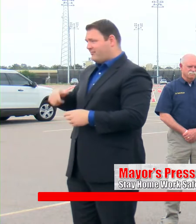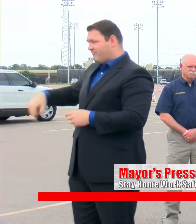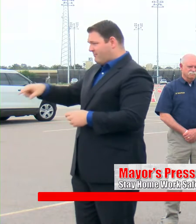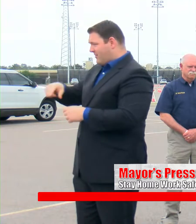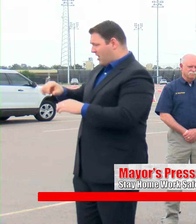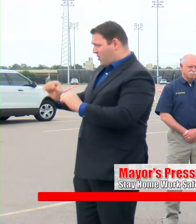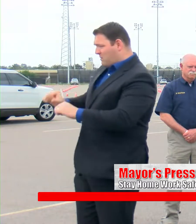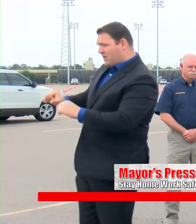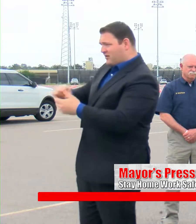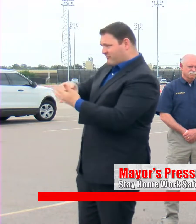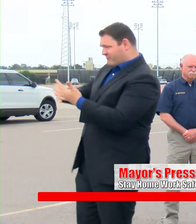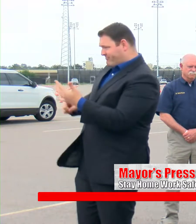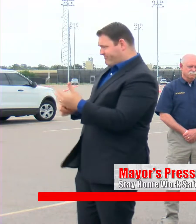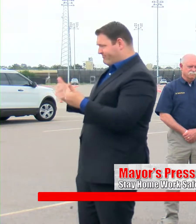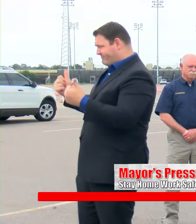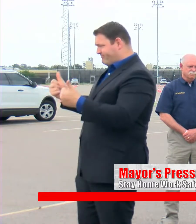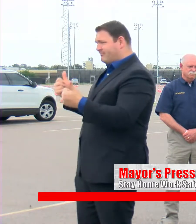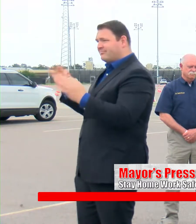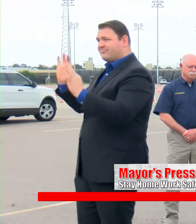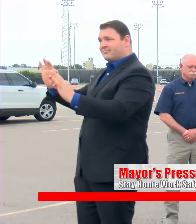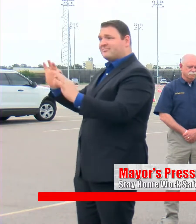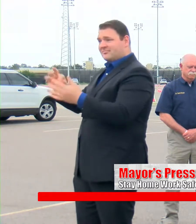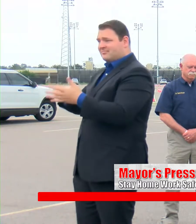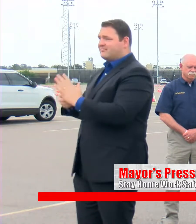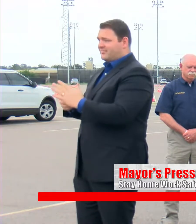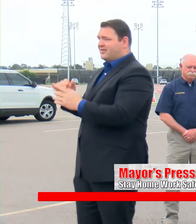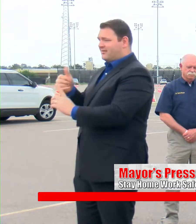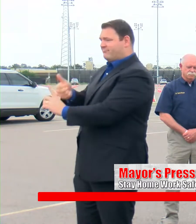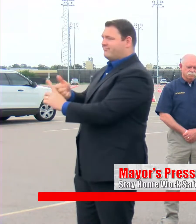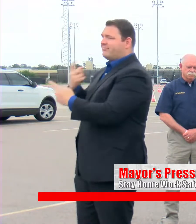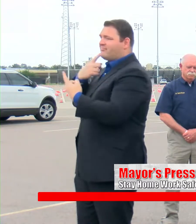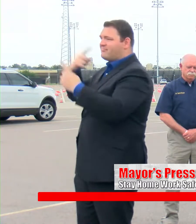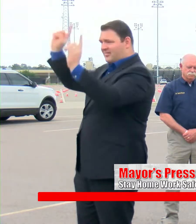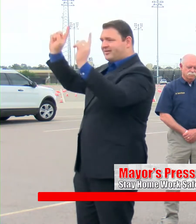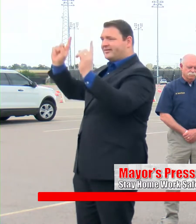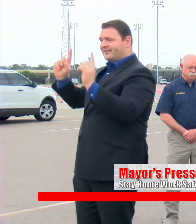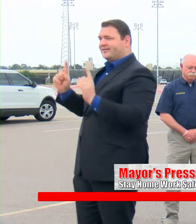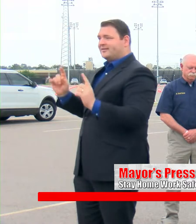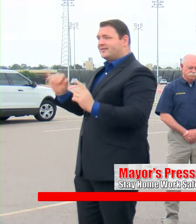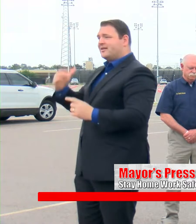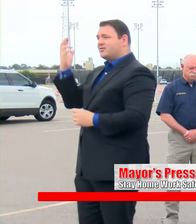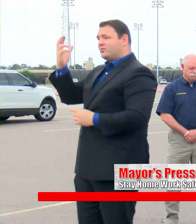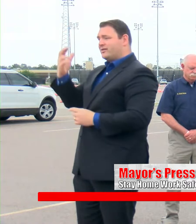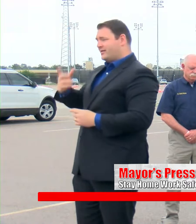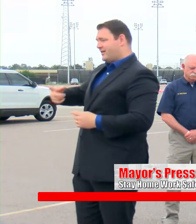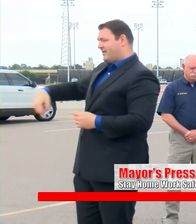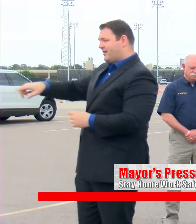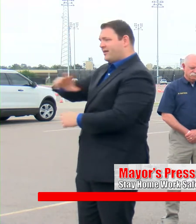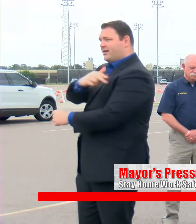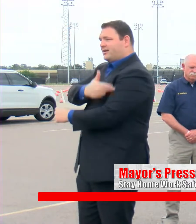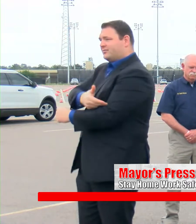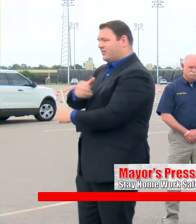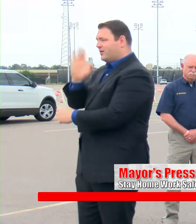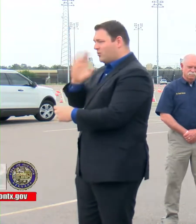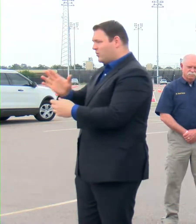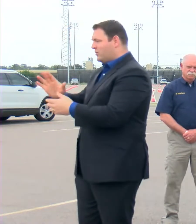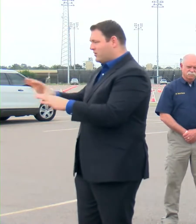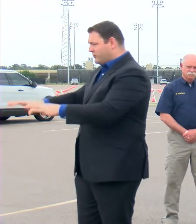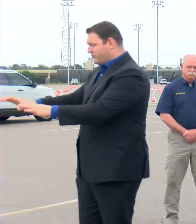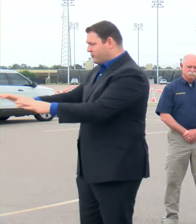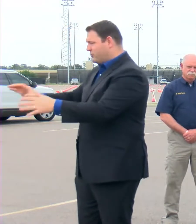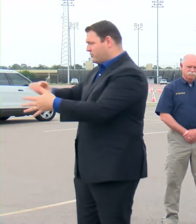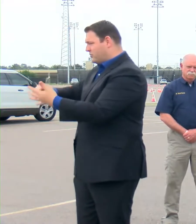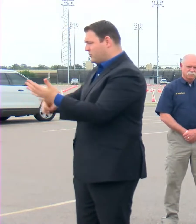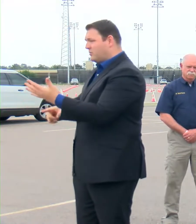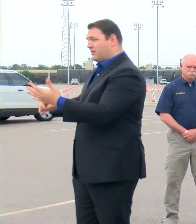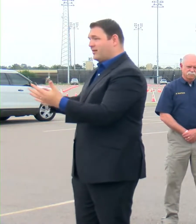capacity, that's a victory. And so that's why they're going to do their part, within those walls. For those of us who are not in the hospitals,